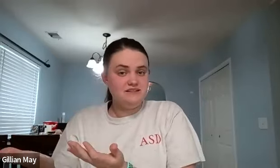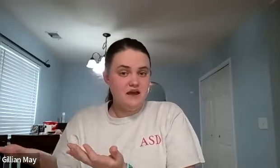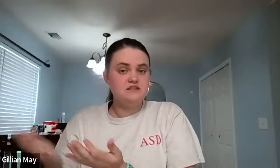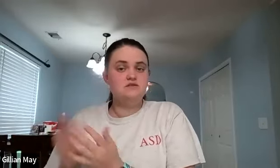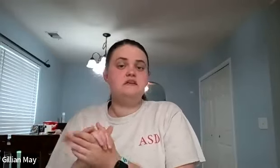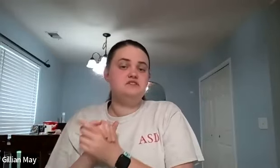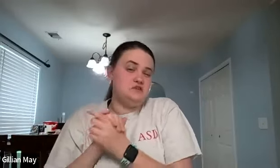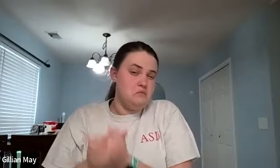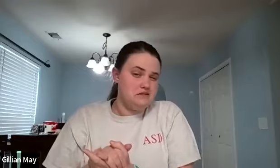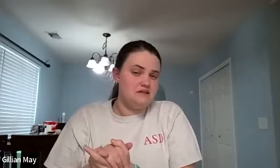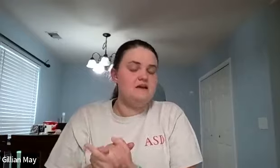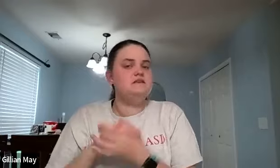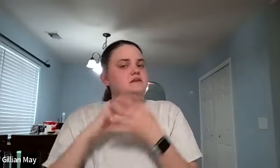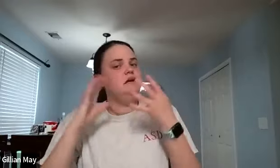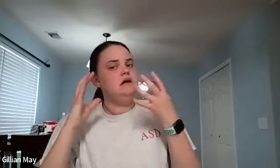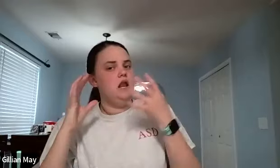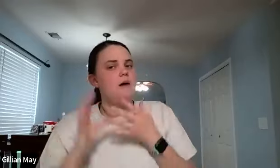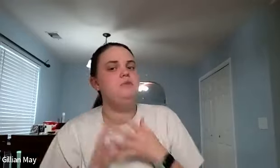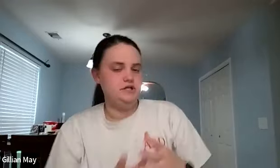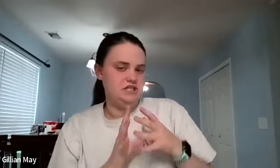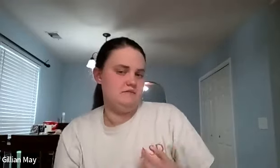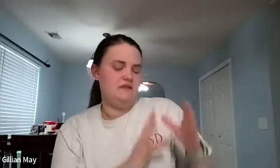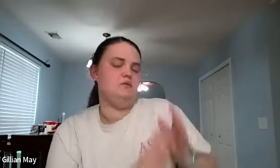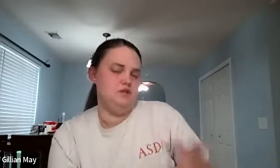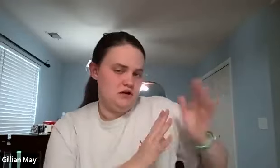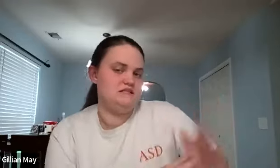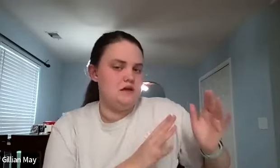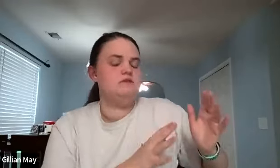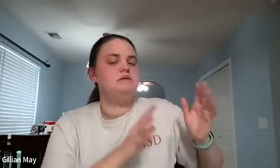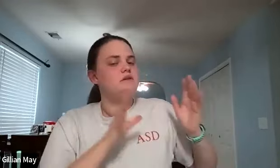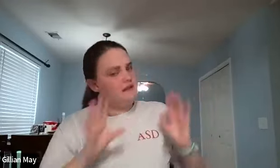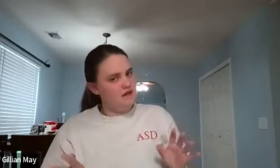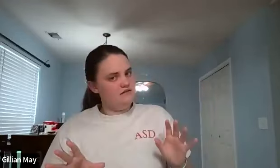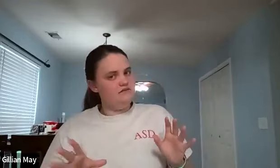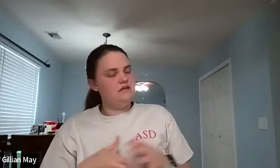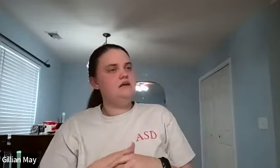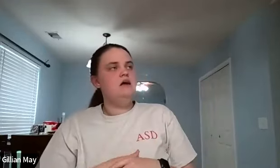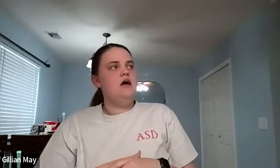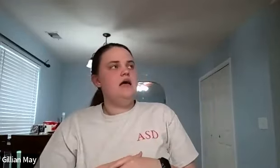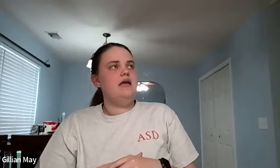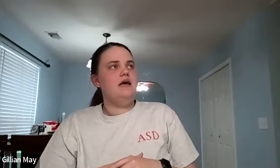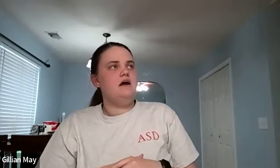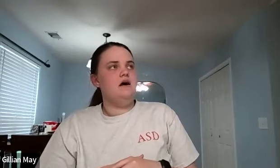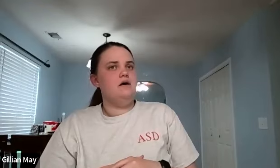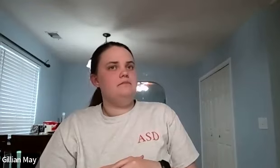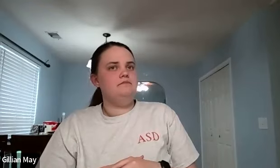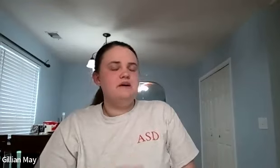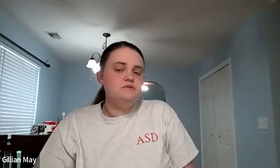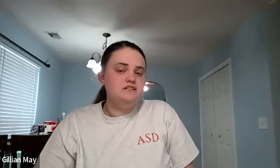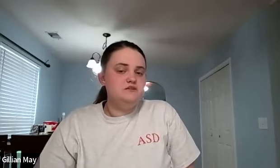that. So if they don't want to sign, then not pushing and being like, well, you're going to sign with me, but like kind of leaving it. And the best way to do is